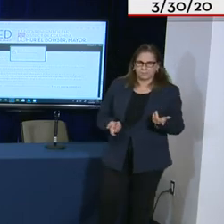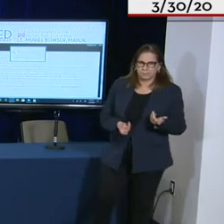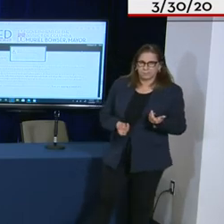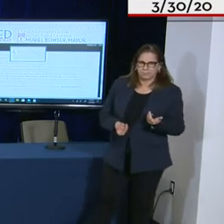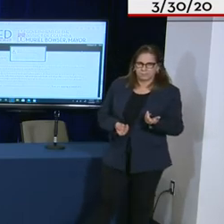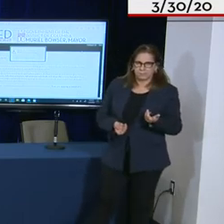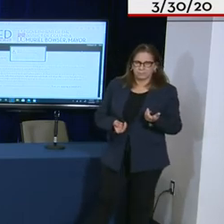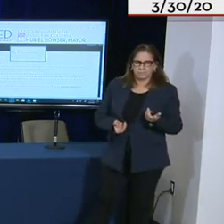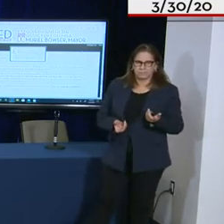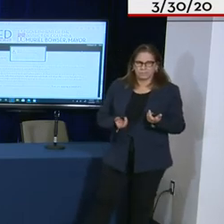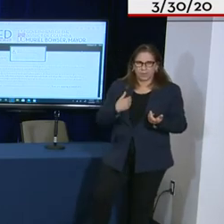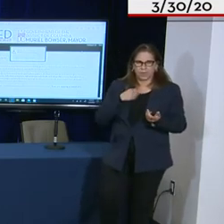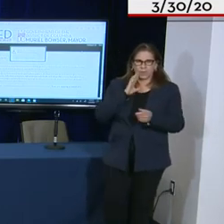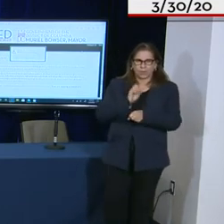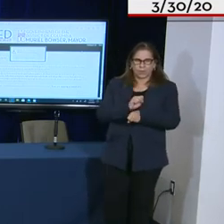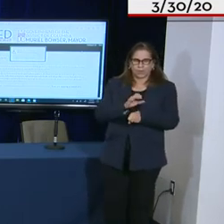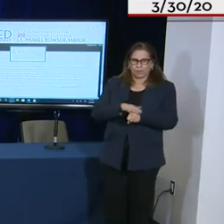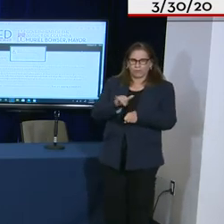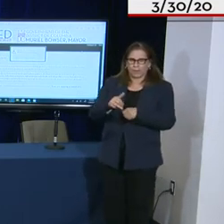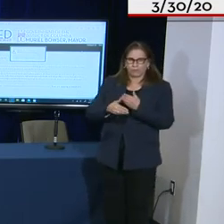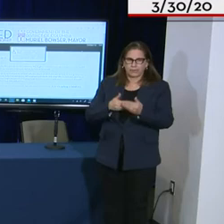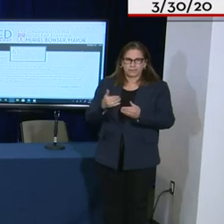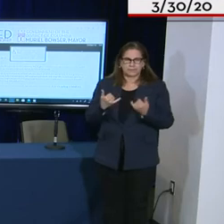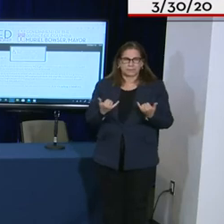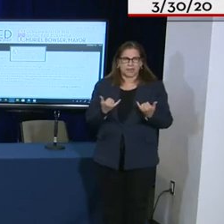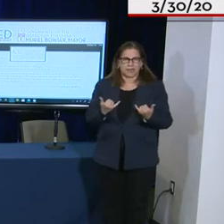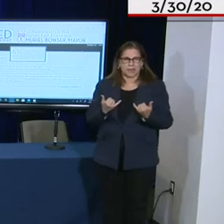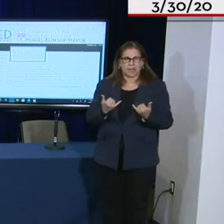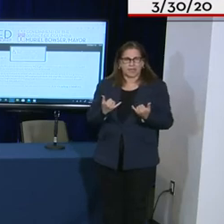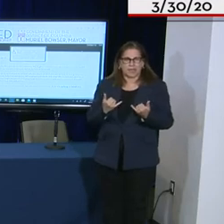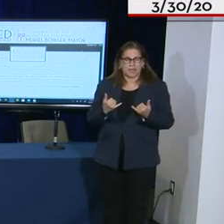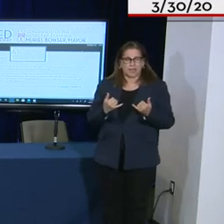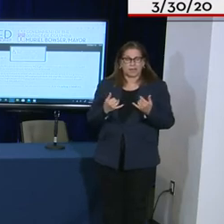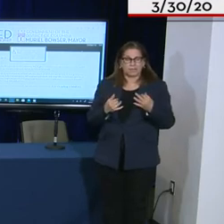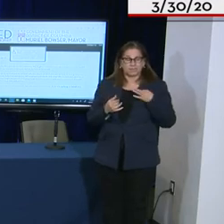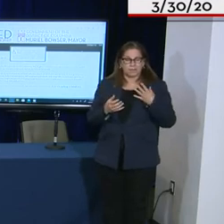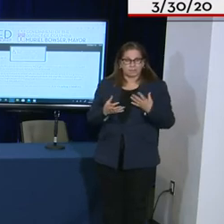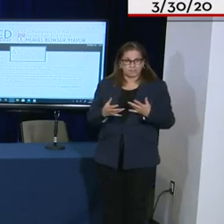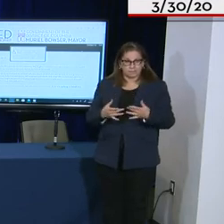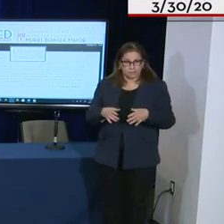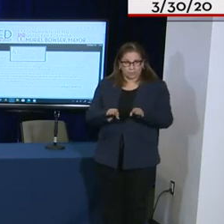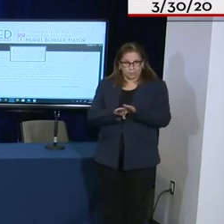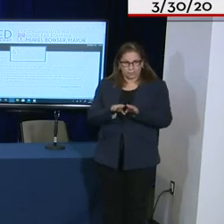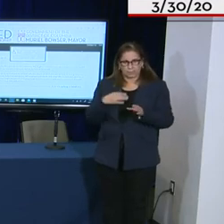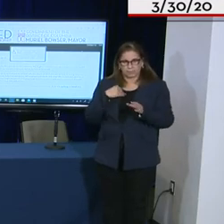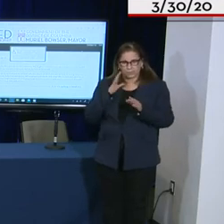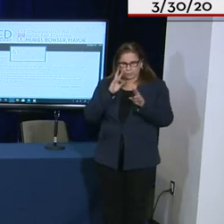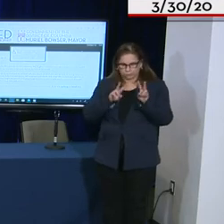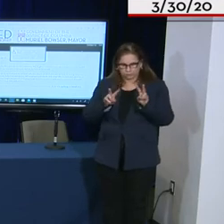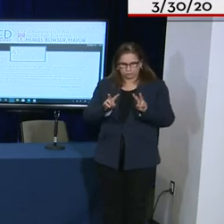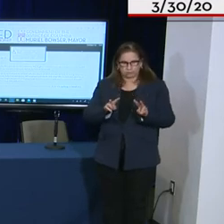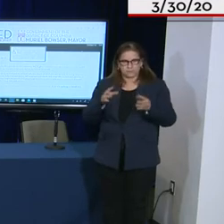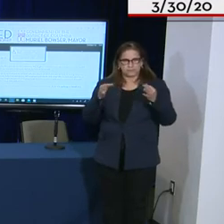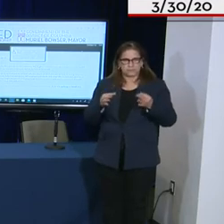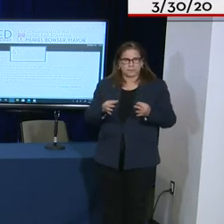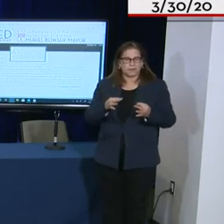speak. So when the application closes, then we'll be able to begin making those kind of decisions and reaching out.